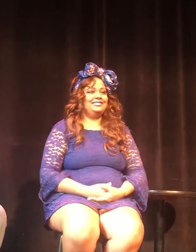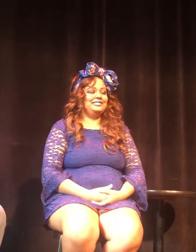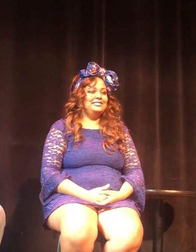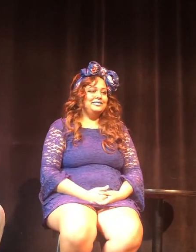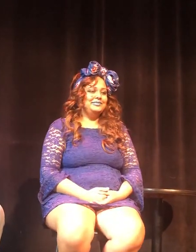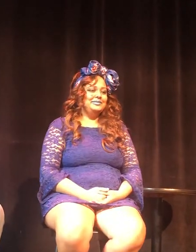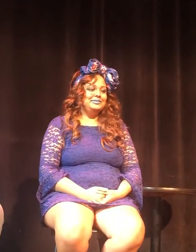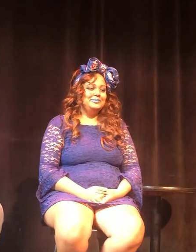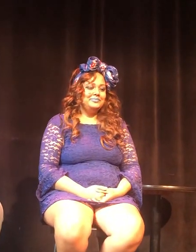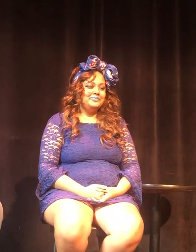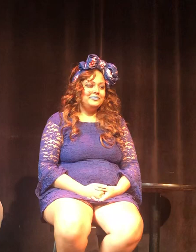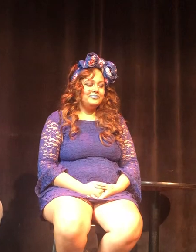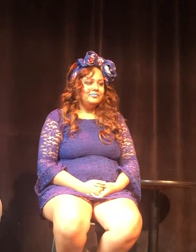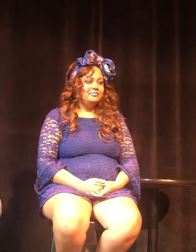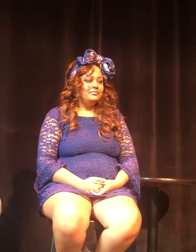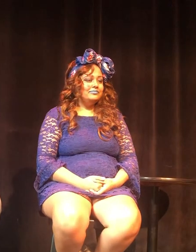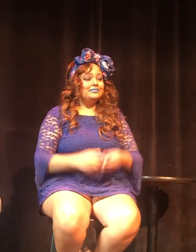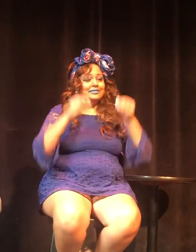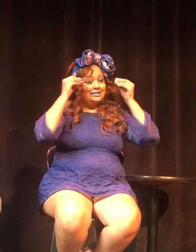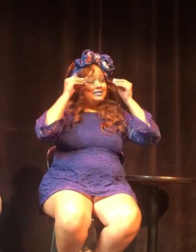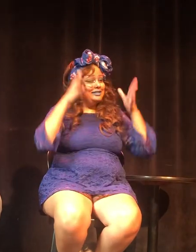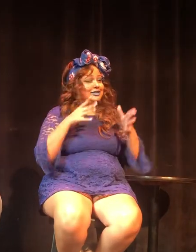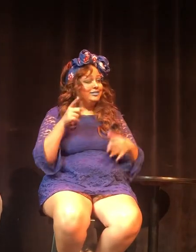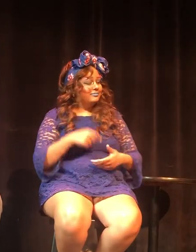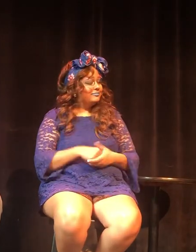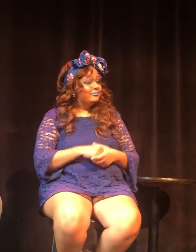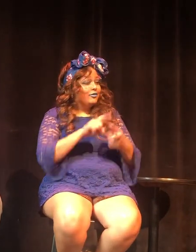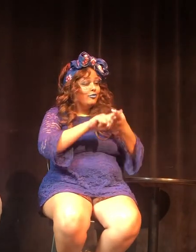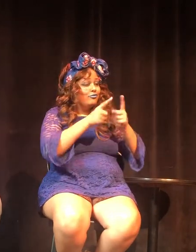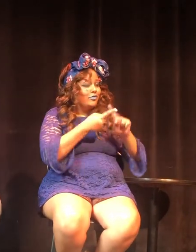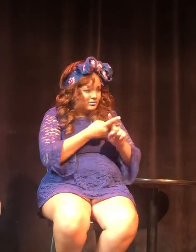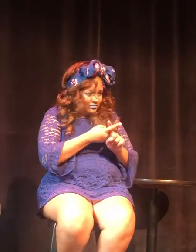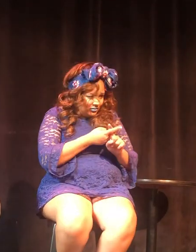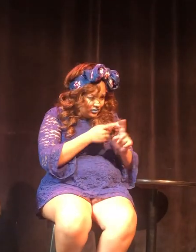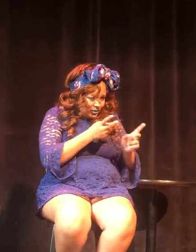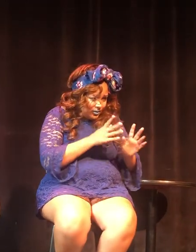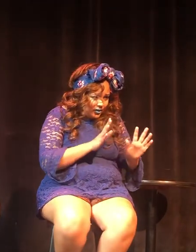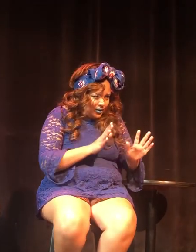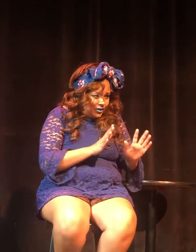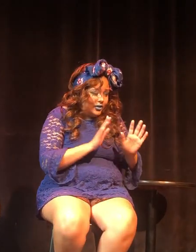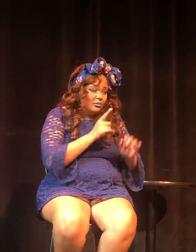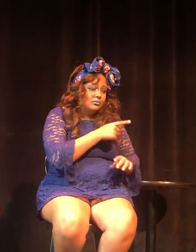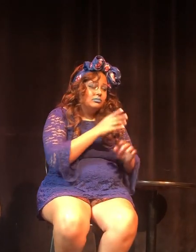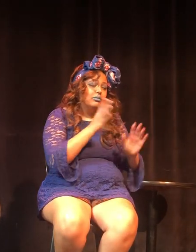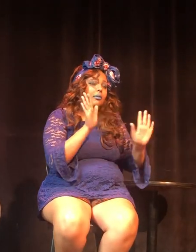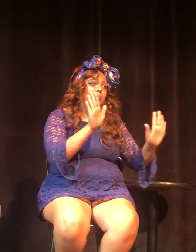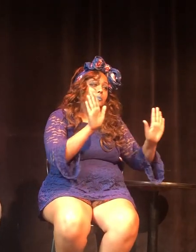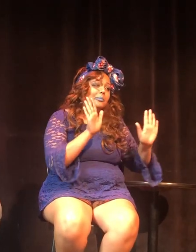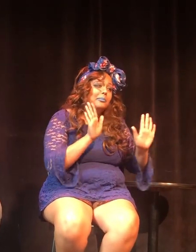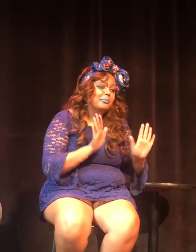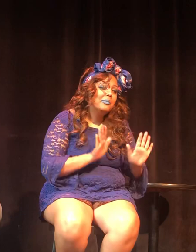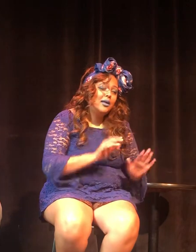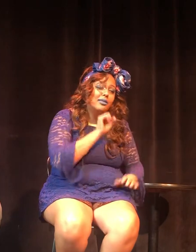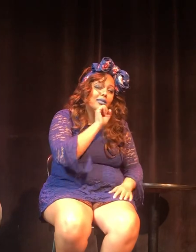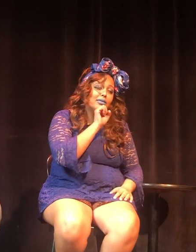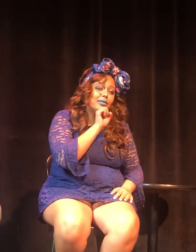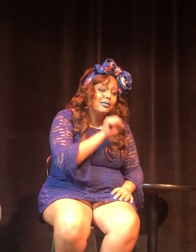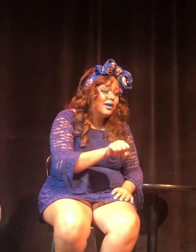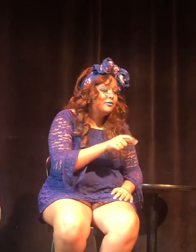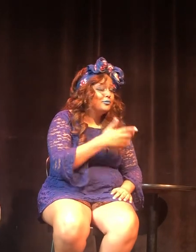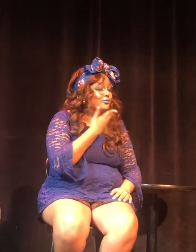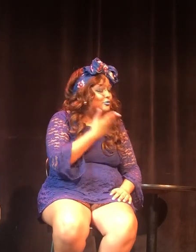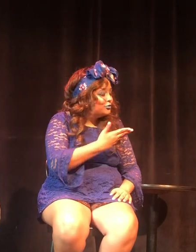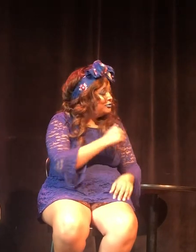Ms. Goldberg said, Friends, that was amazing. You did such a good